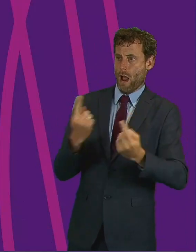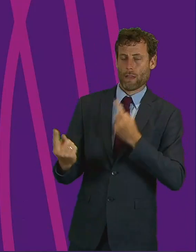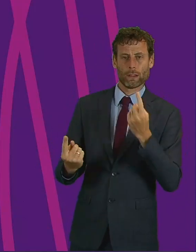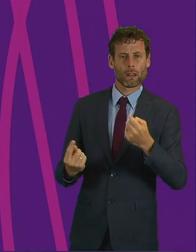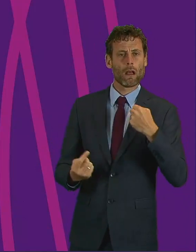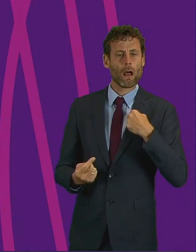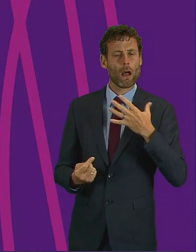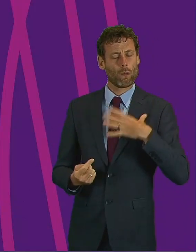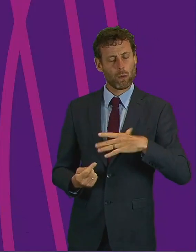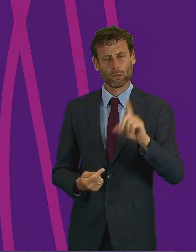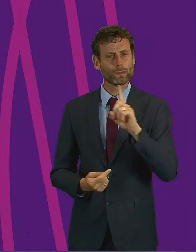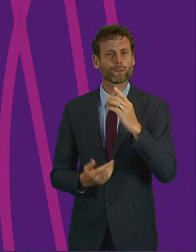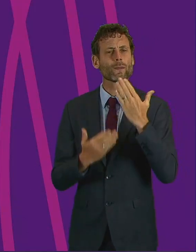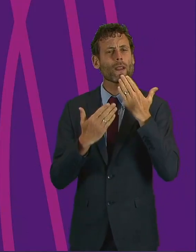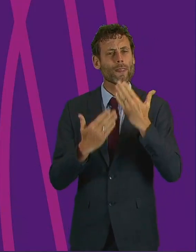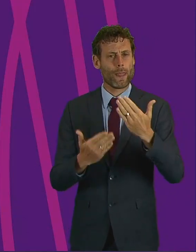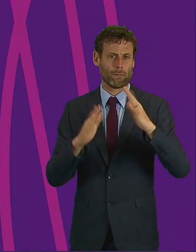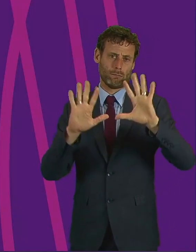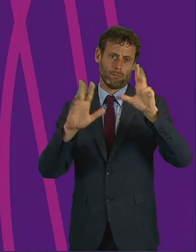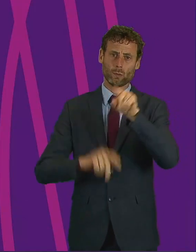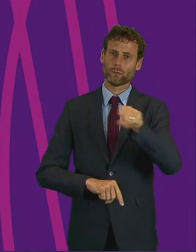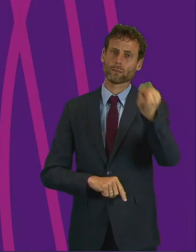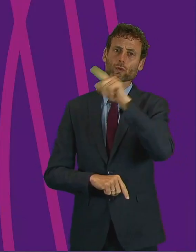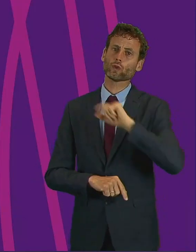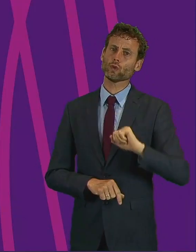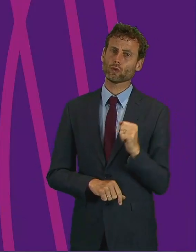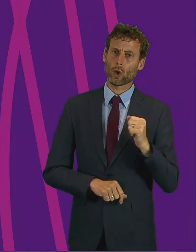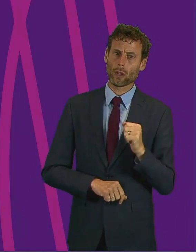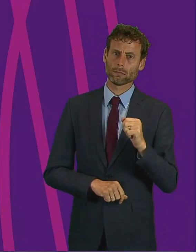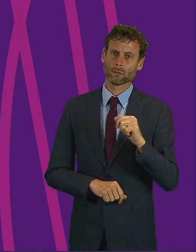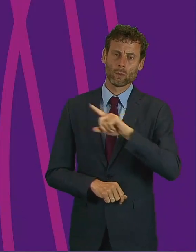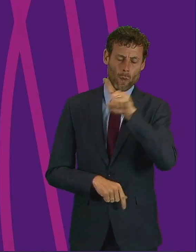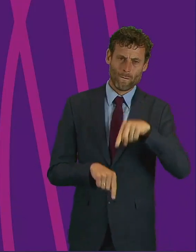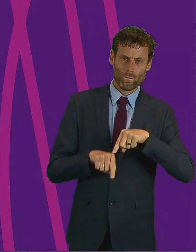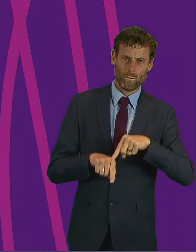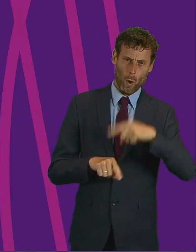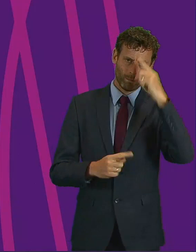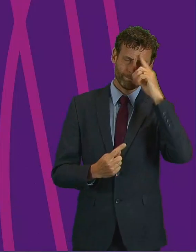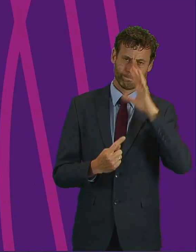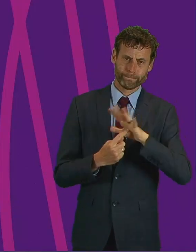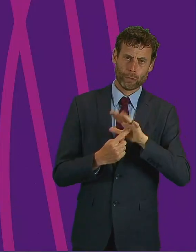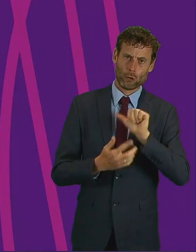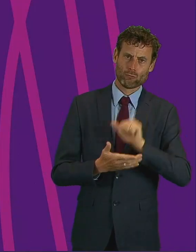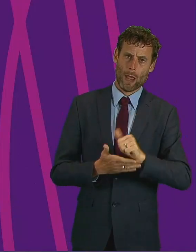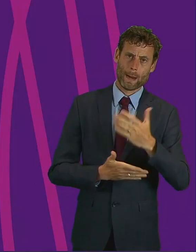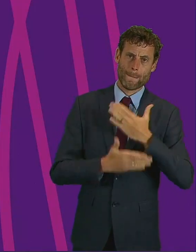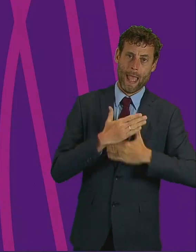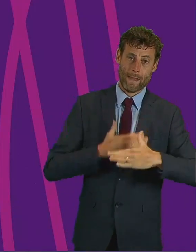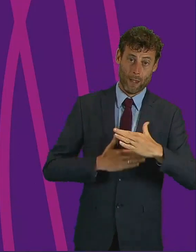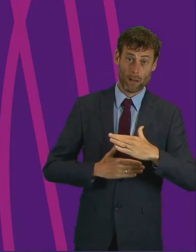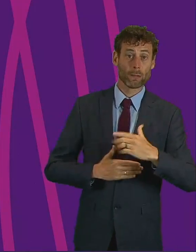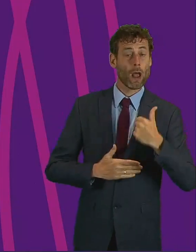across Scotland who has been doing the right thing and assure everybody that it is making a positive difference.